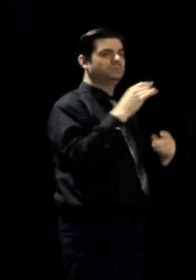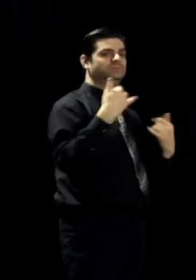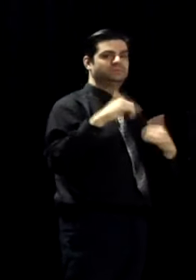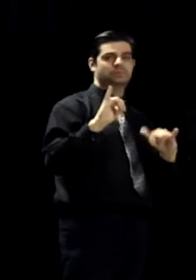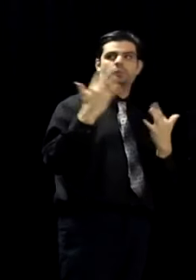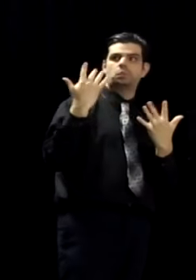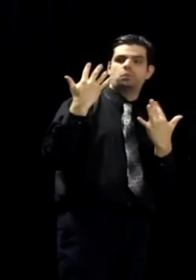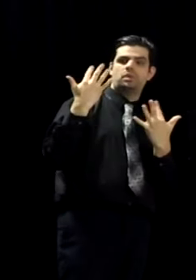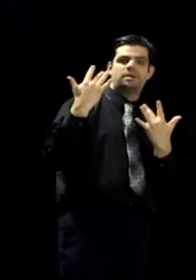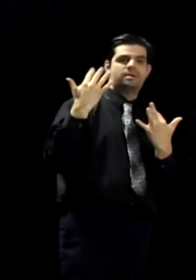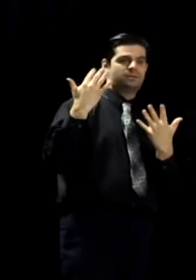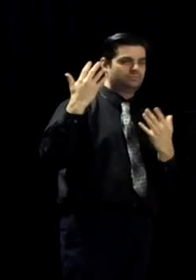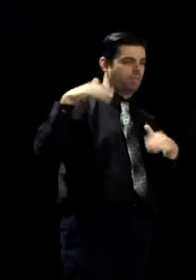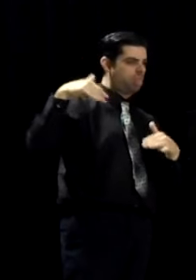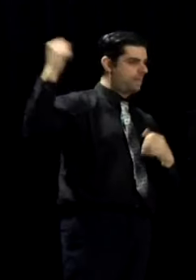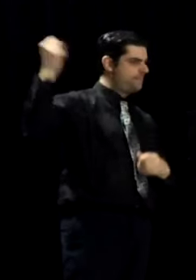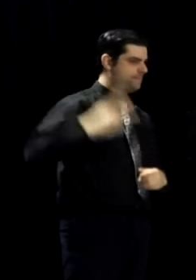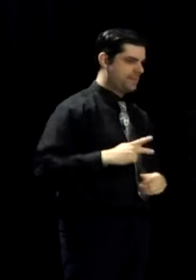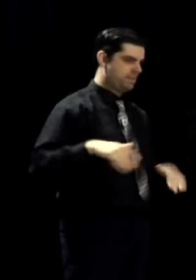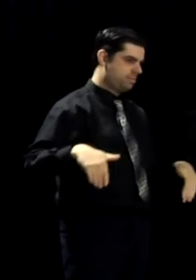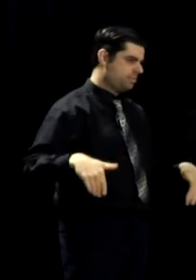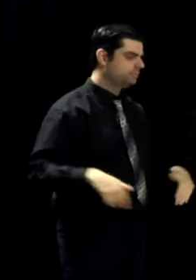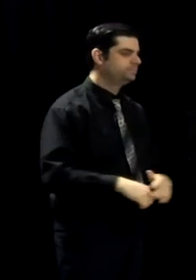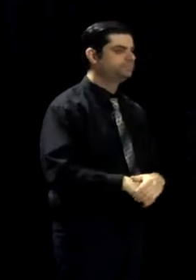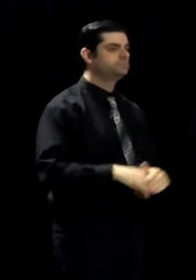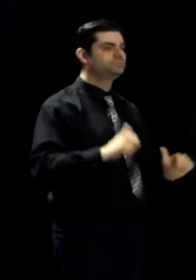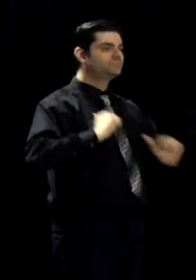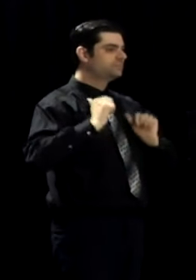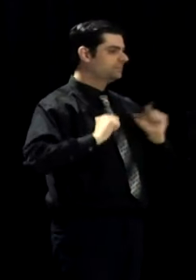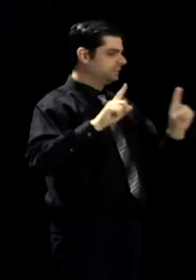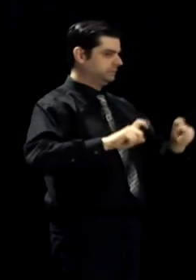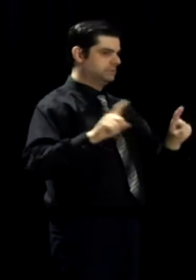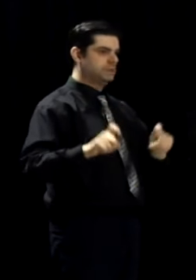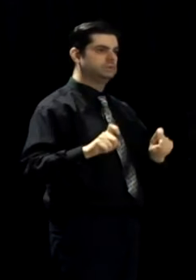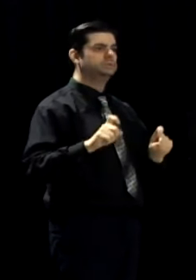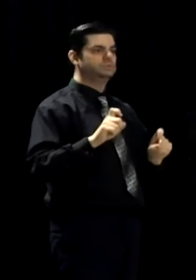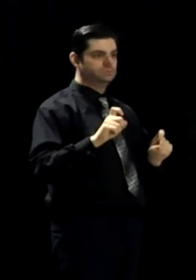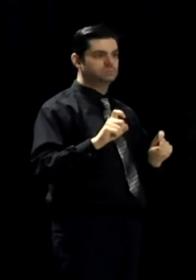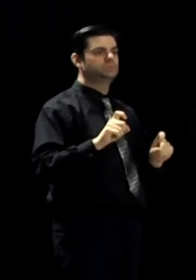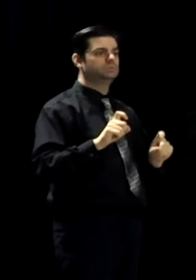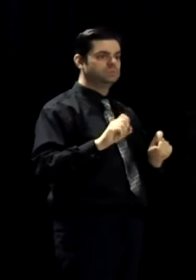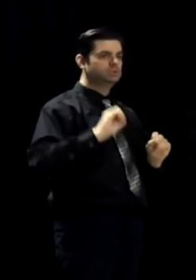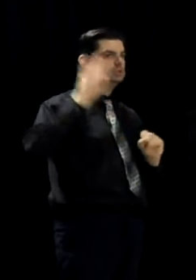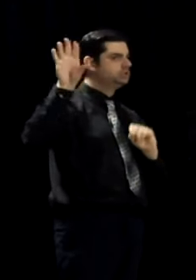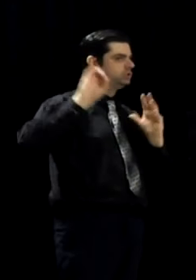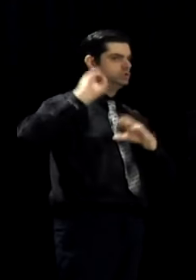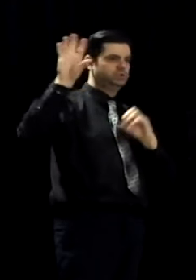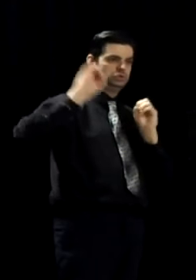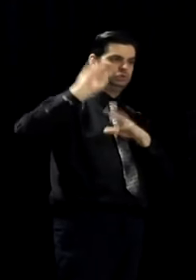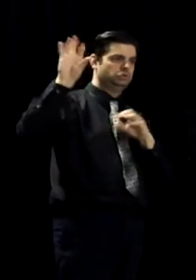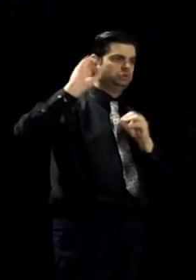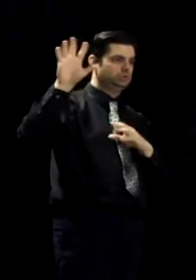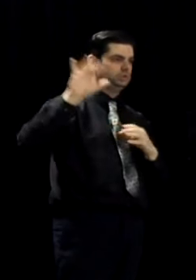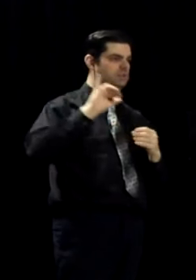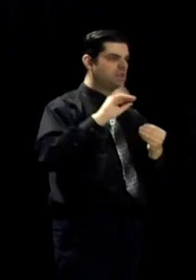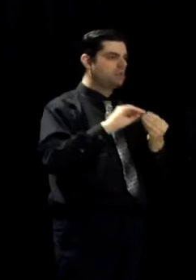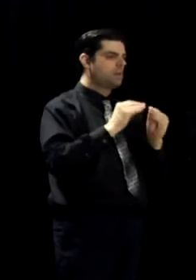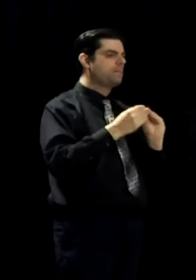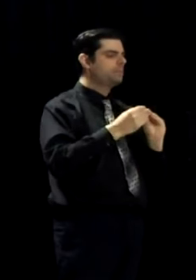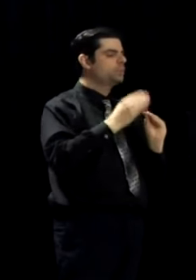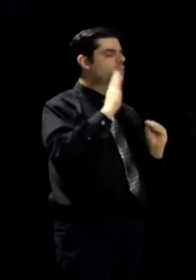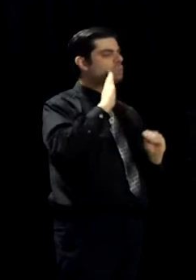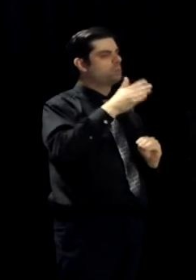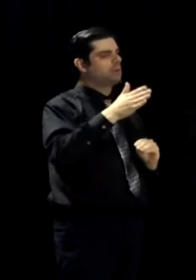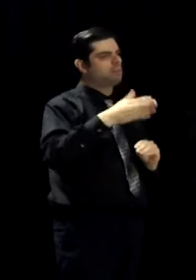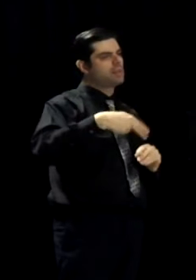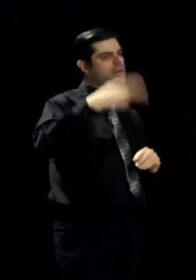Because we're doing so much proactive testing, the number of pendings is going to remain higher. We sent 690